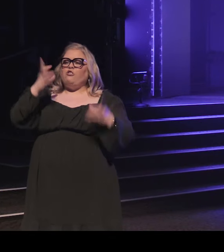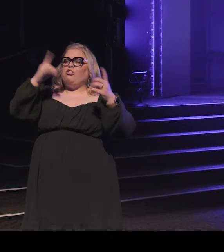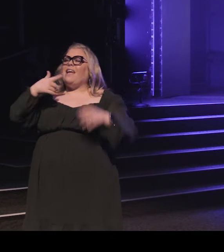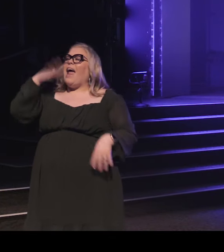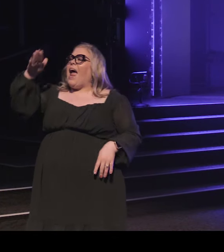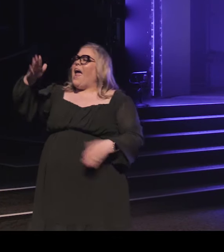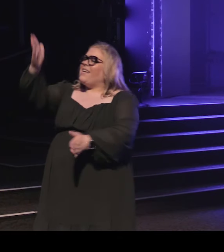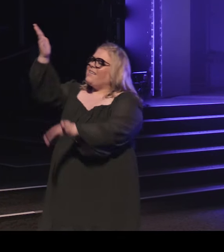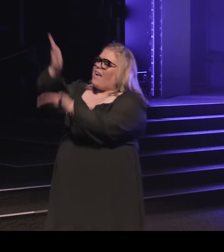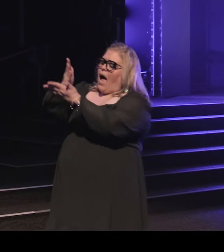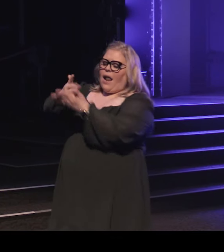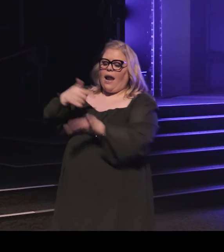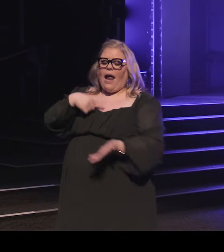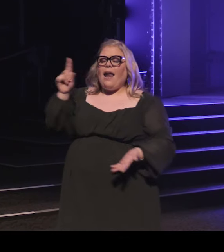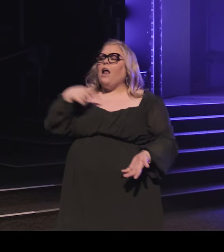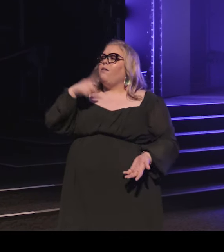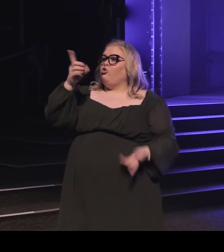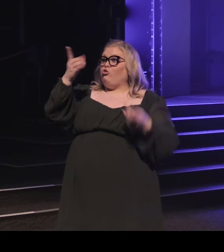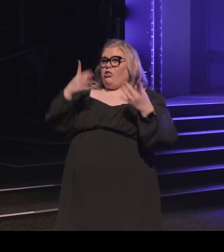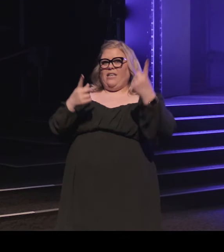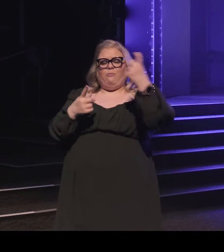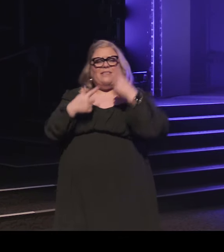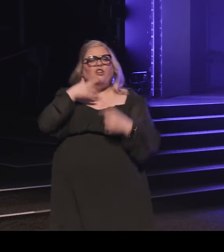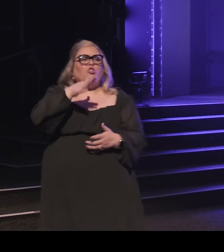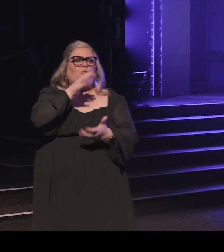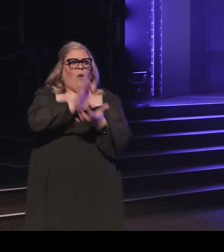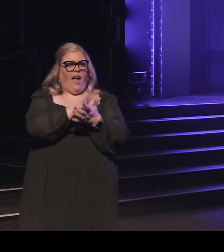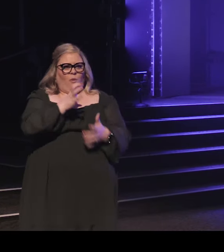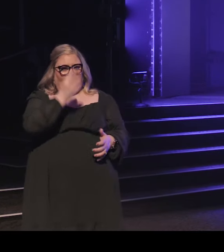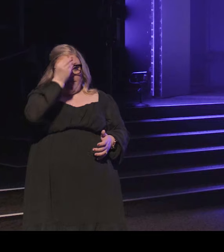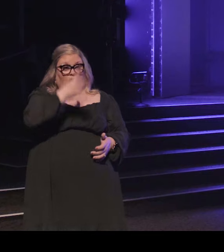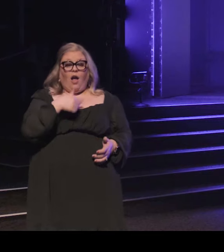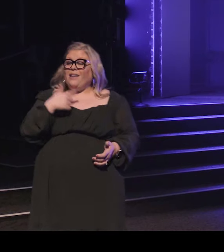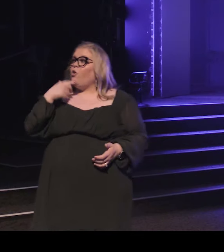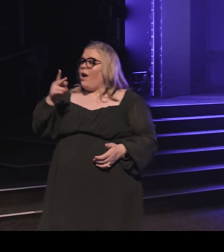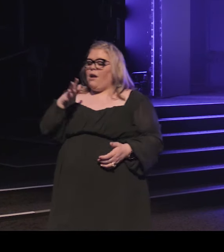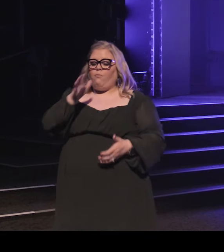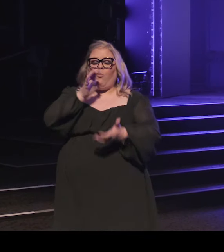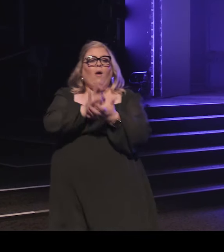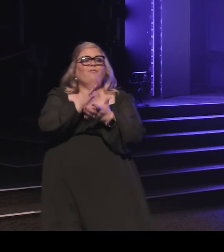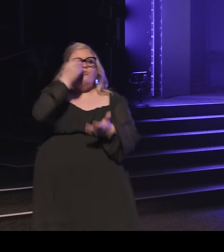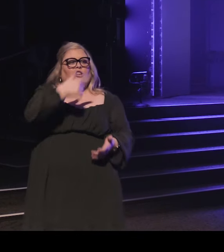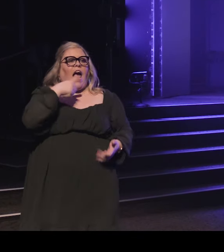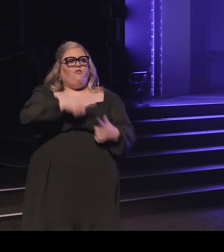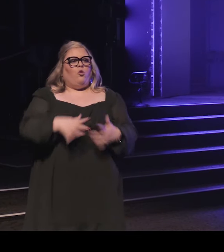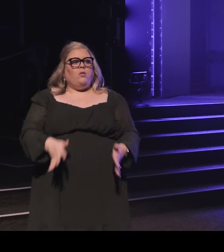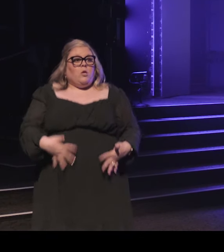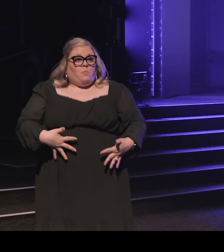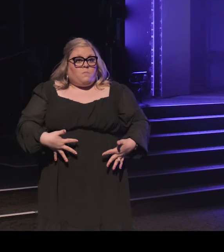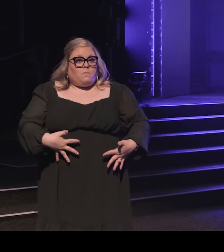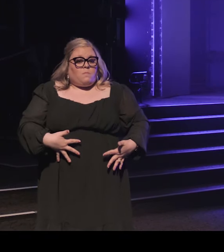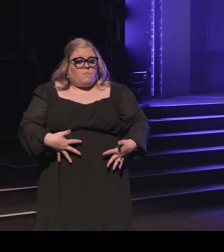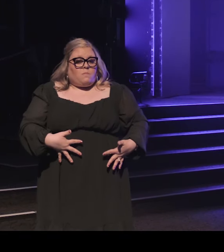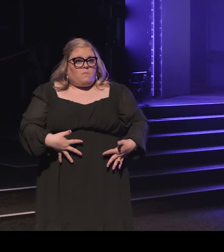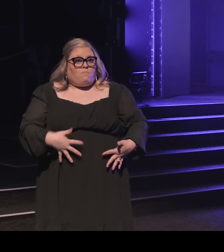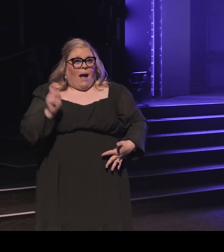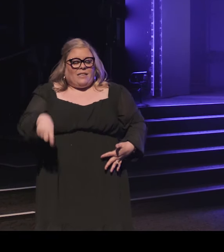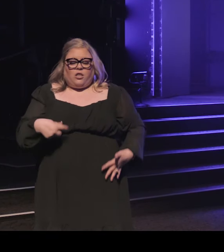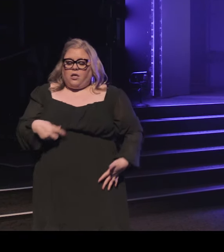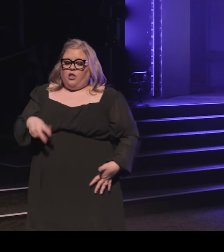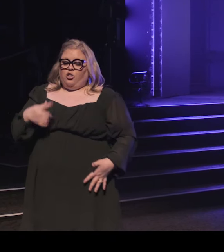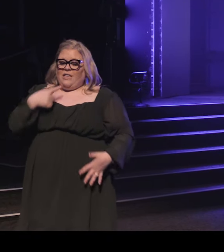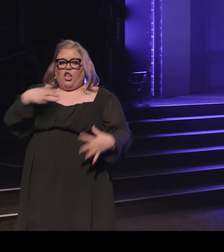hey Dave, and I walk over, and he's like, hey, so your wife wanted to tell you something. And I was like, okay. And she's like, you got to suck in. You just need to suck in. And I was like, and she